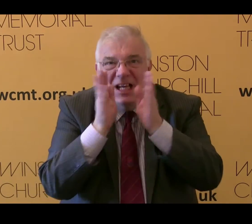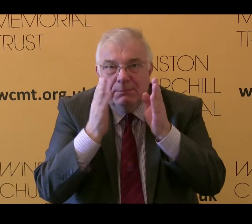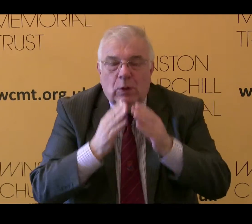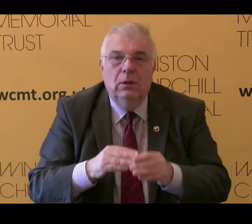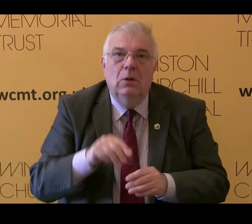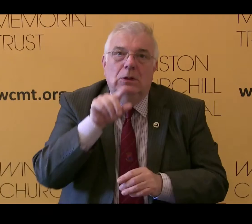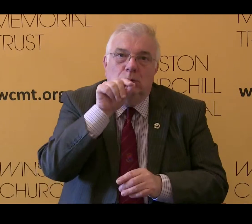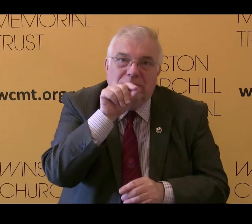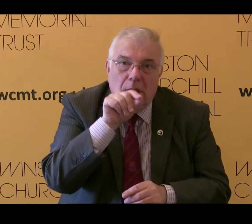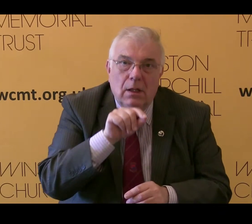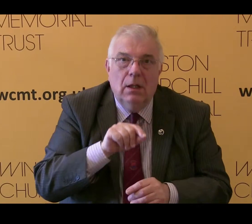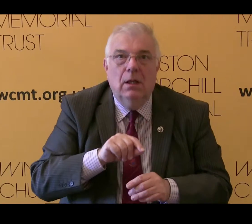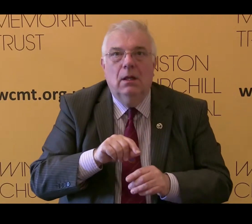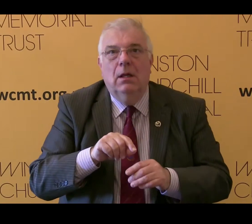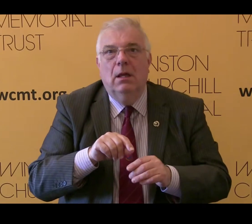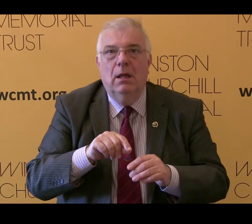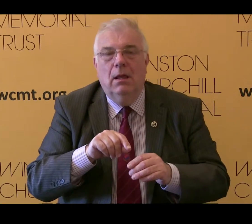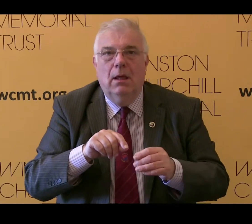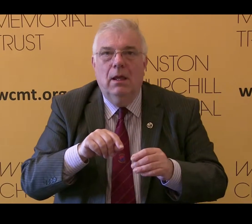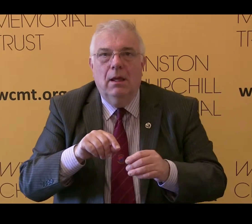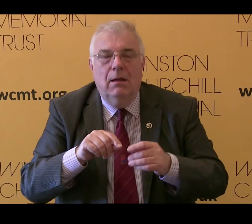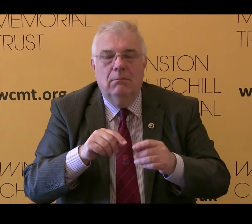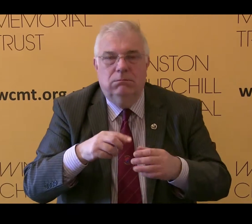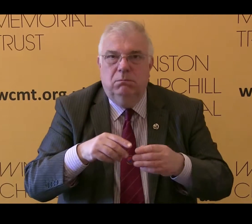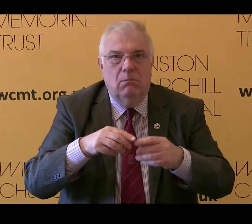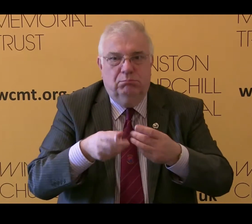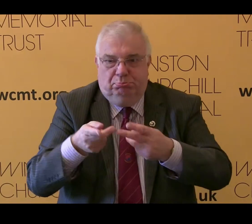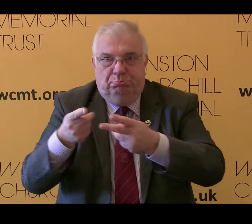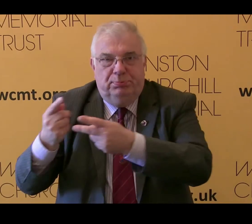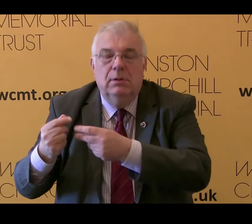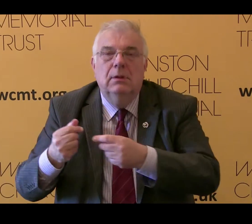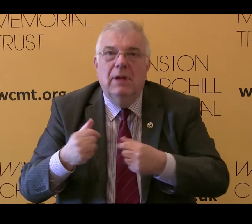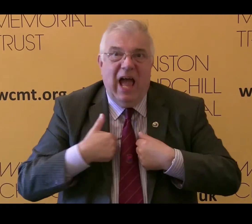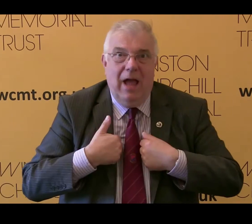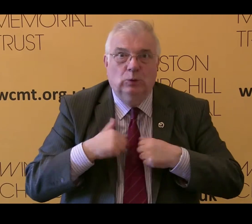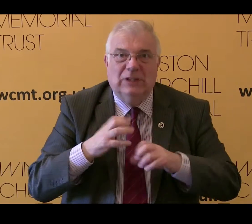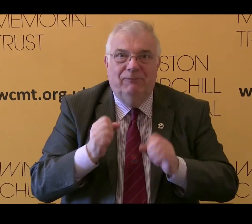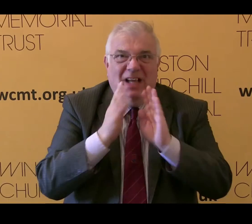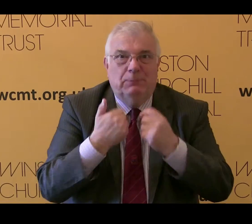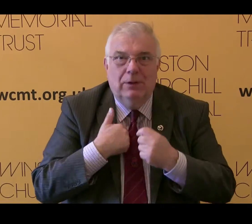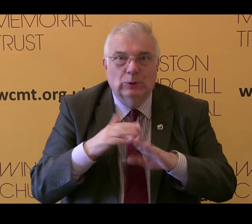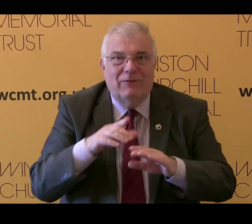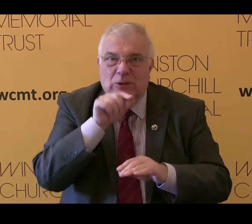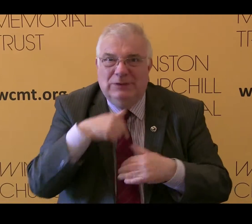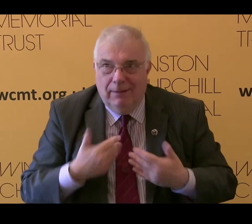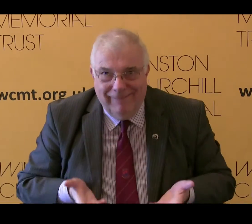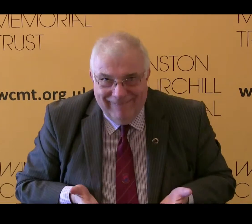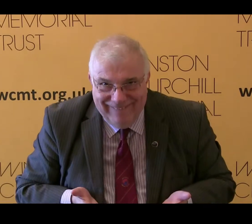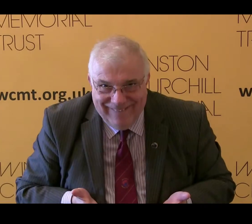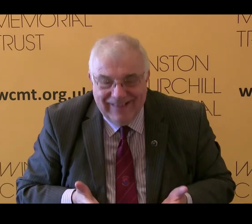things like that. One of the things I have to think about, all the other different ways. I don't have Facebook, I don't use Twitter, but thinking about young people who